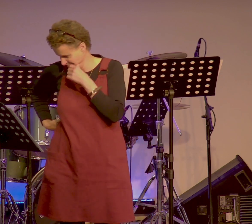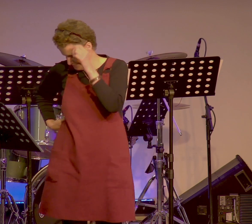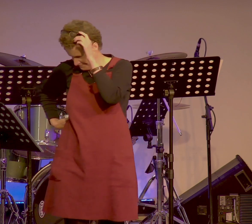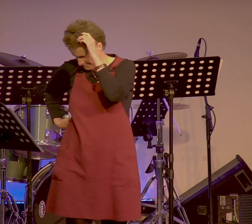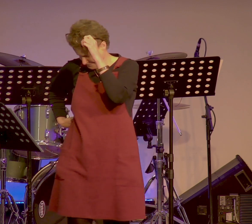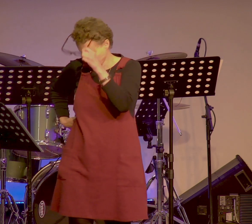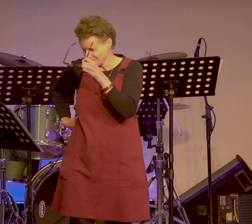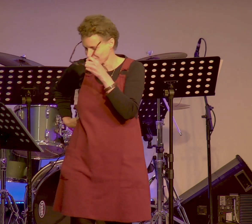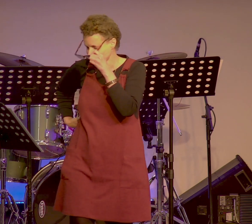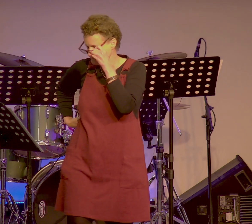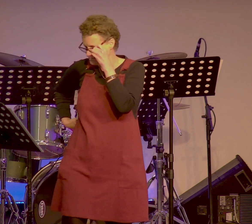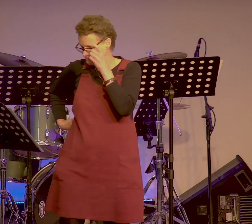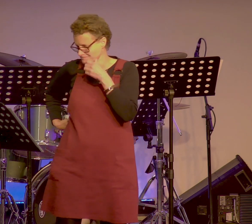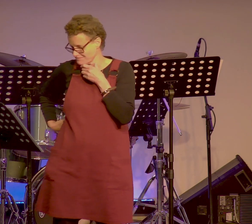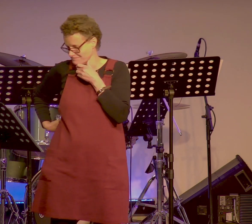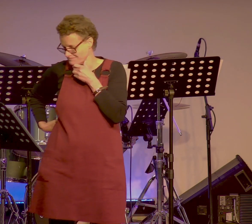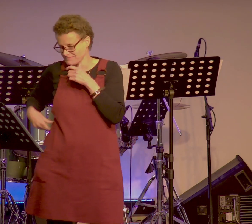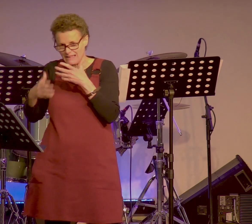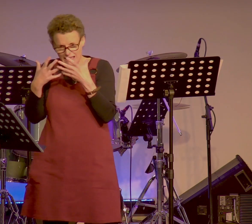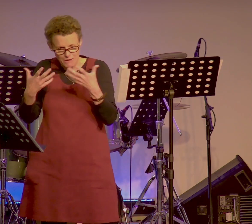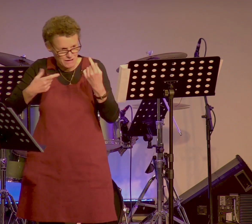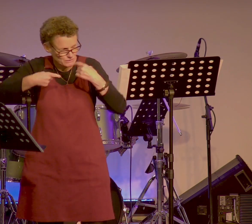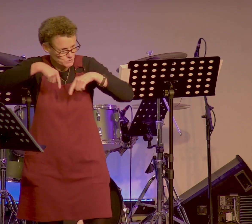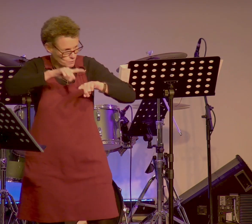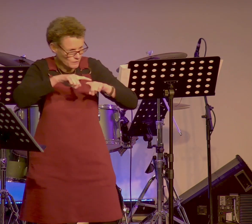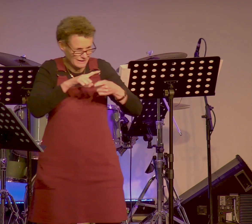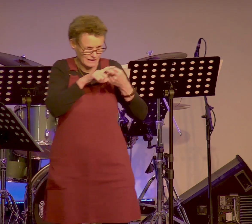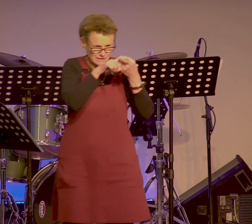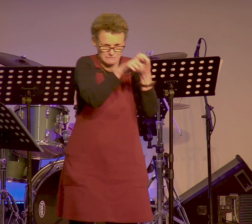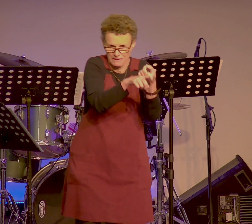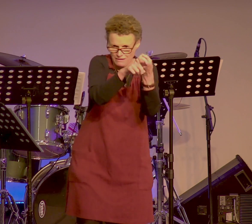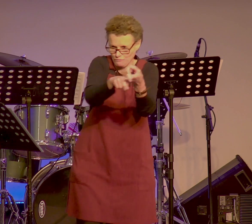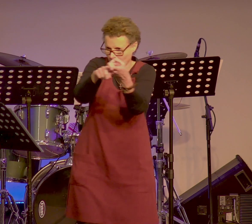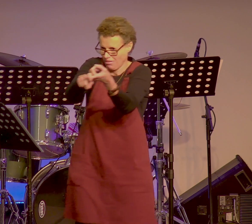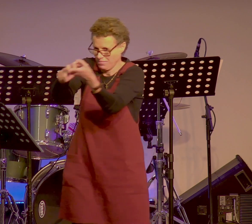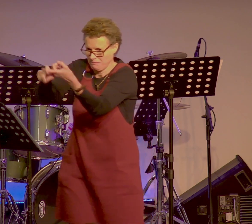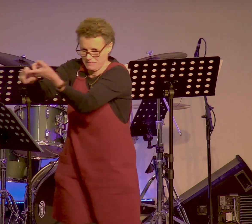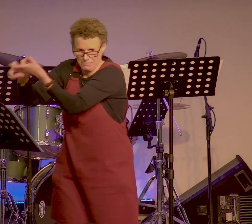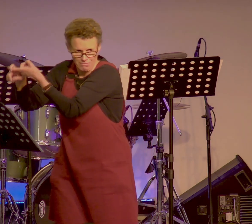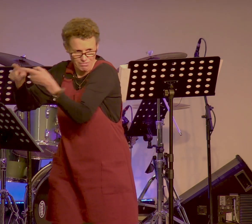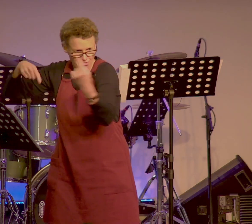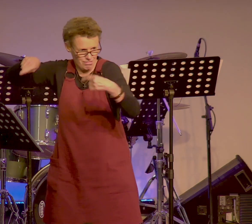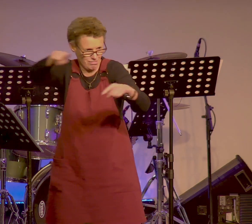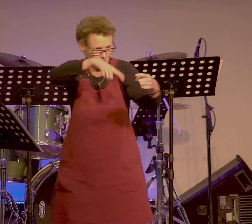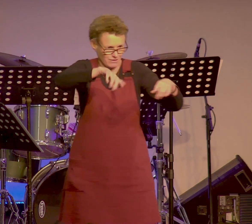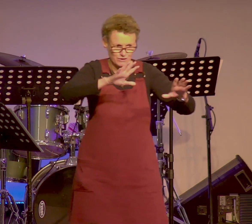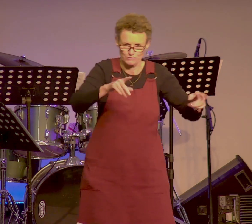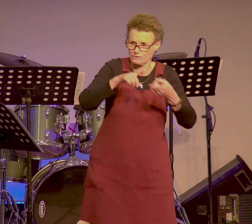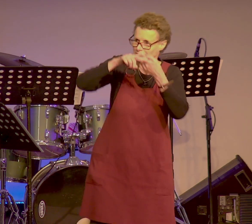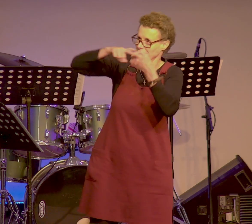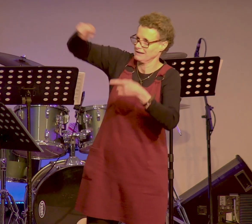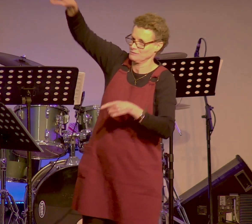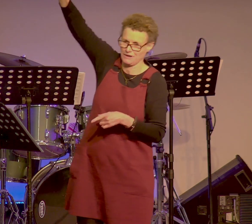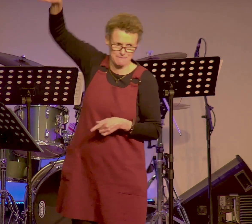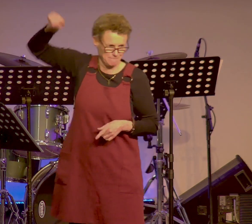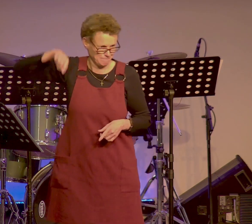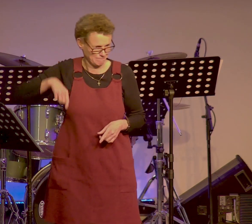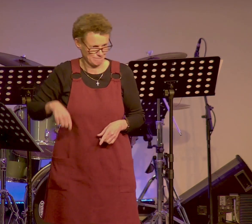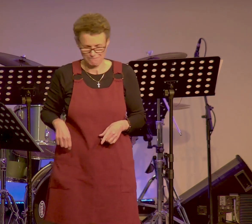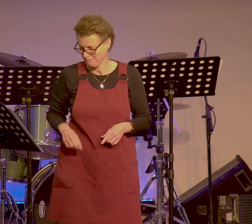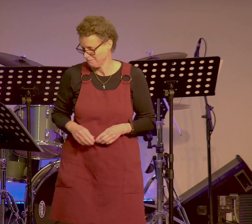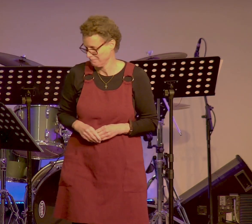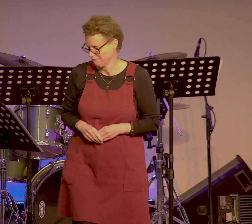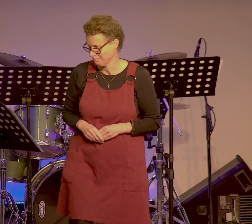And until she prayed herself, it wasn't until then she was healed. We can depend on so many other